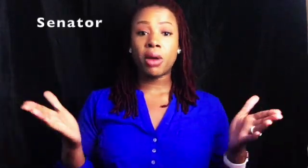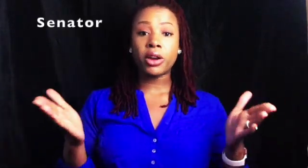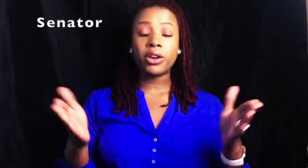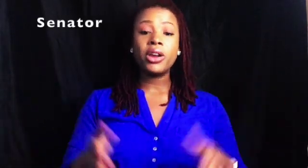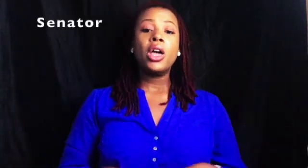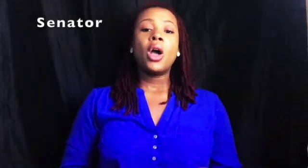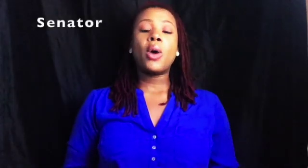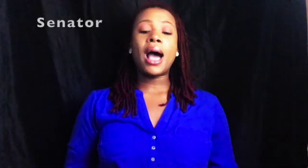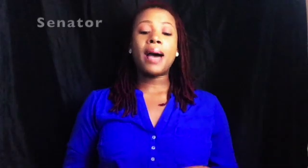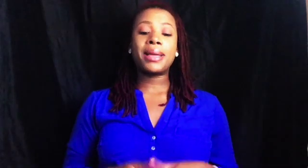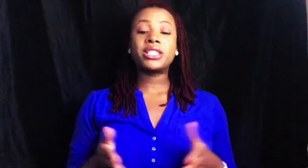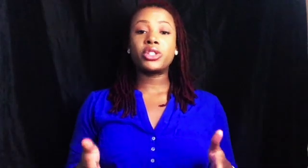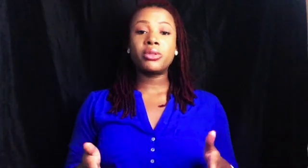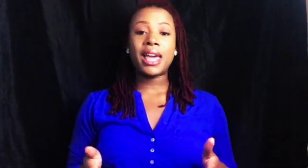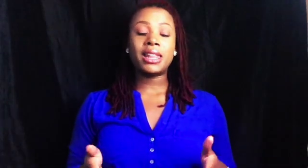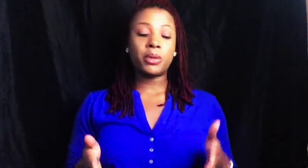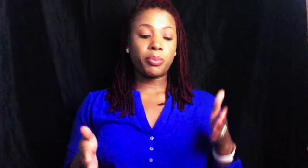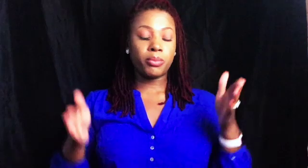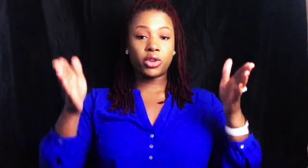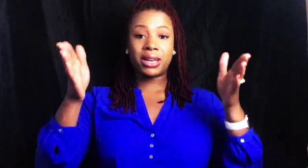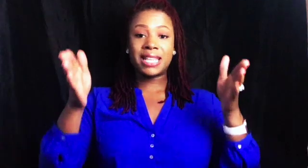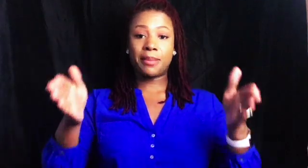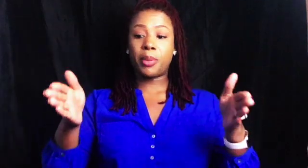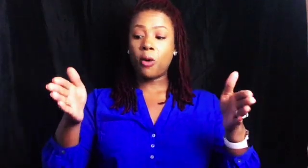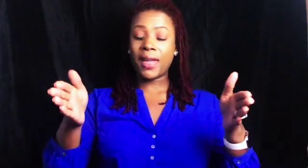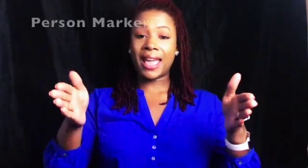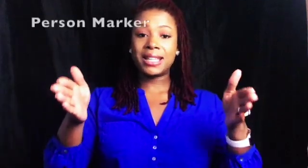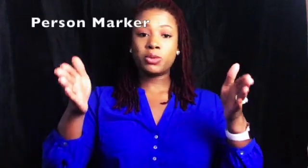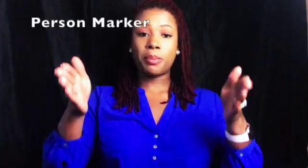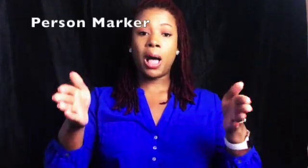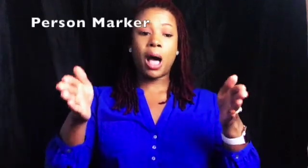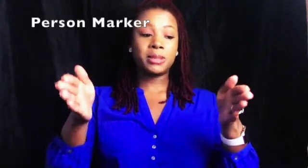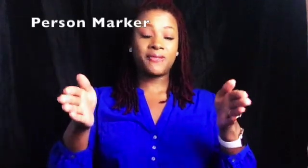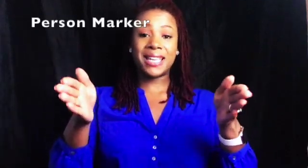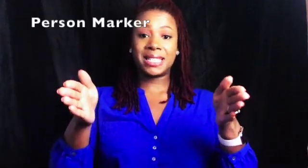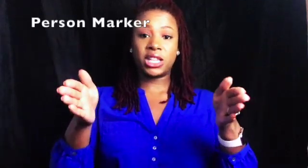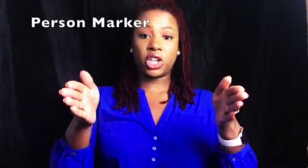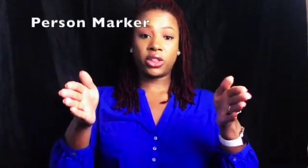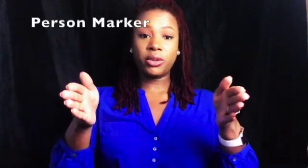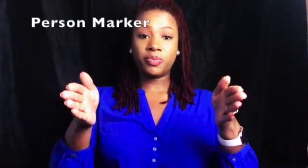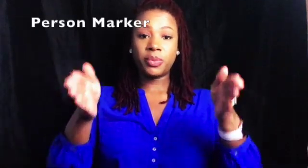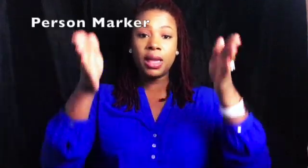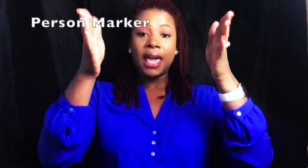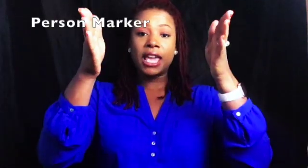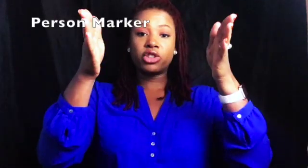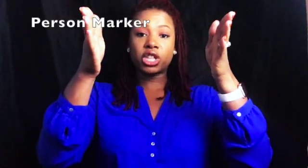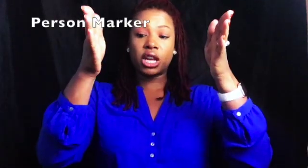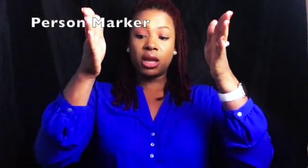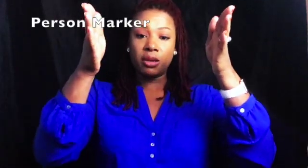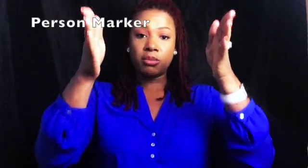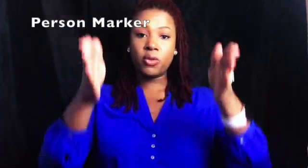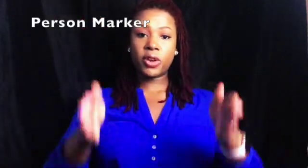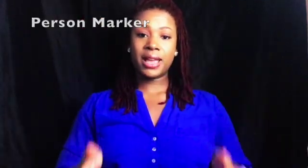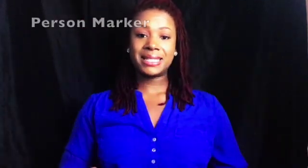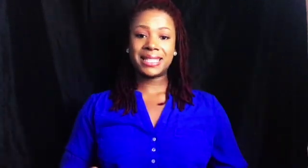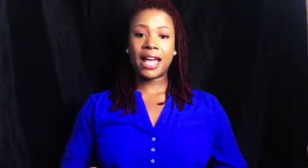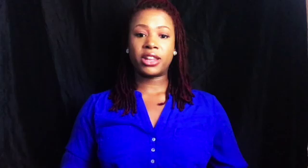marker. And to do that, you're going to take both hands with palms facing each other, and you're just going to move your hands down as if